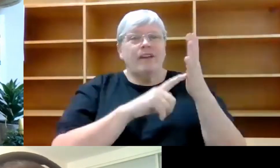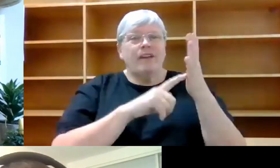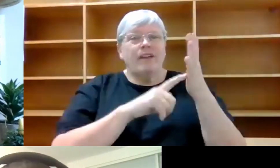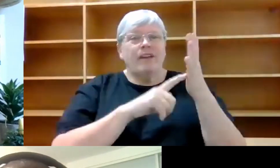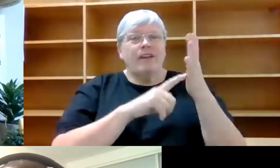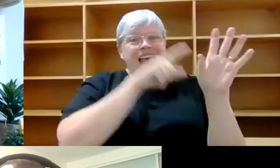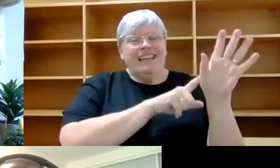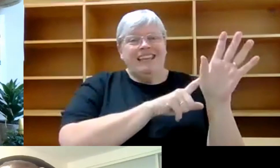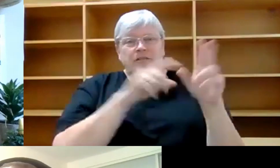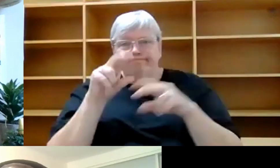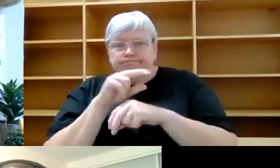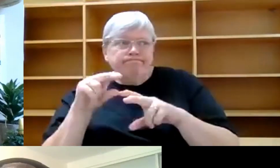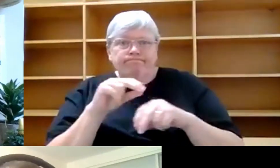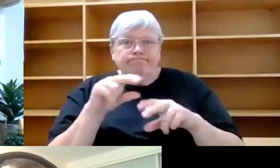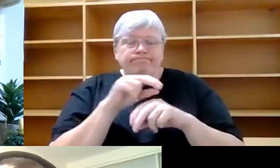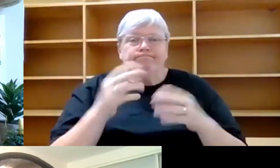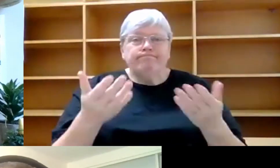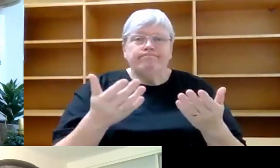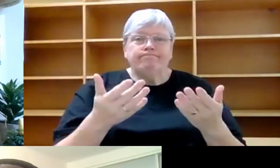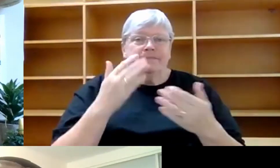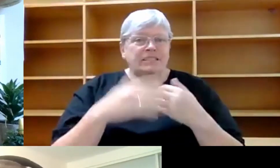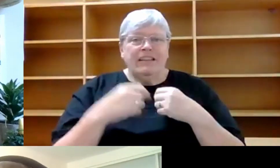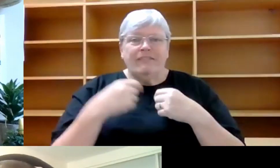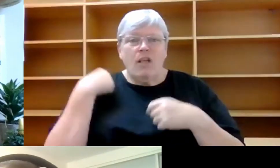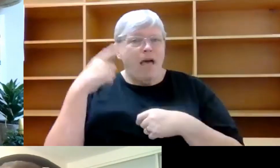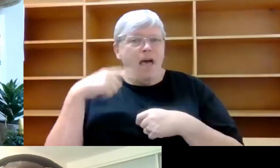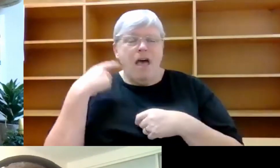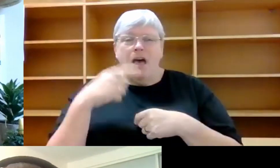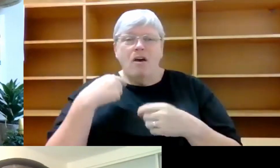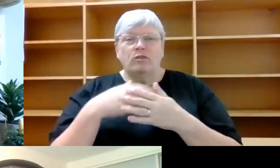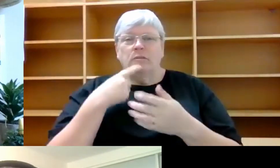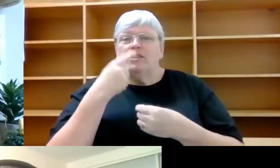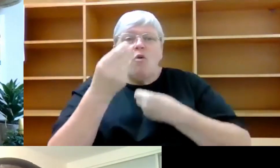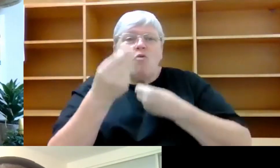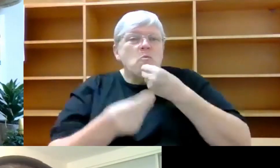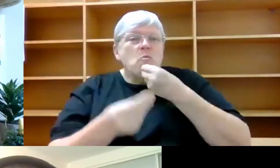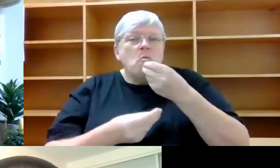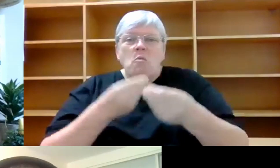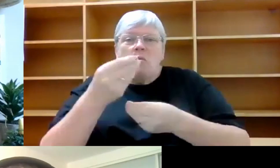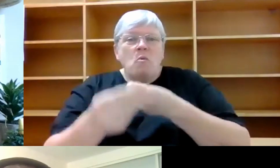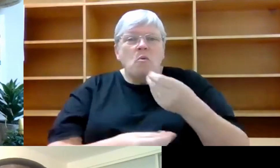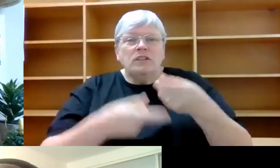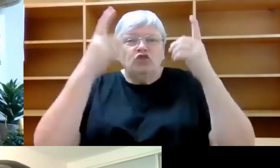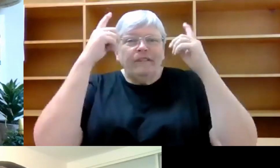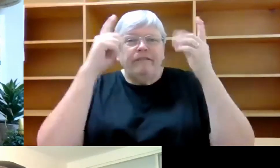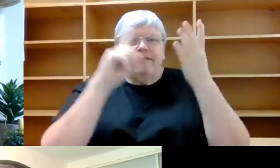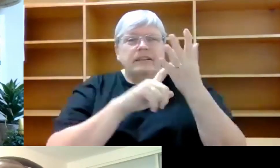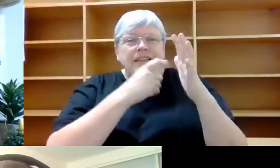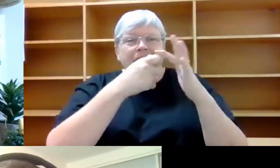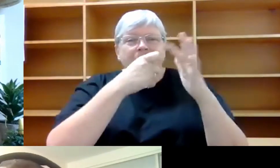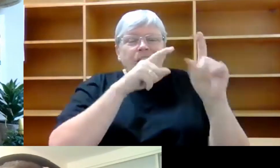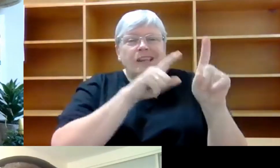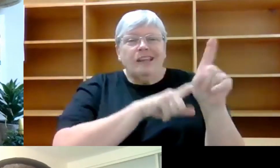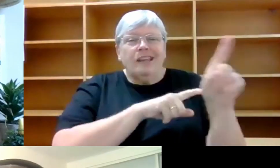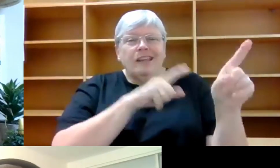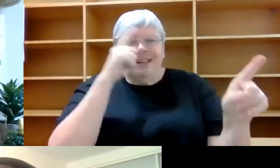hushed terms, whispers, and and the legend would be told of Chief Tacky's Kane